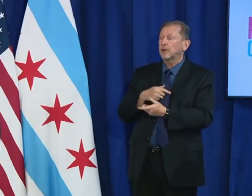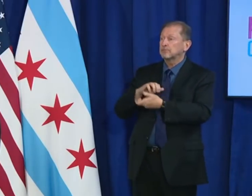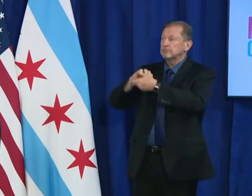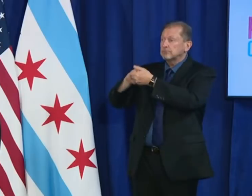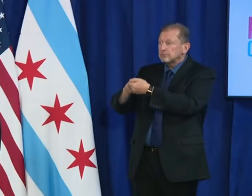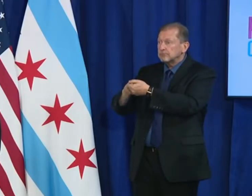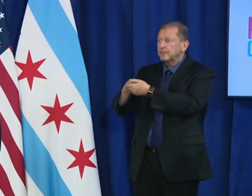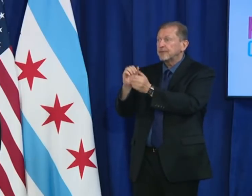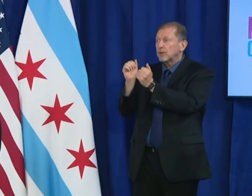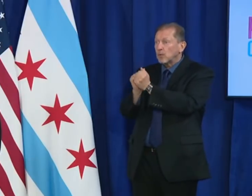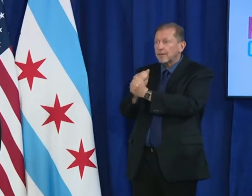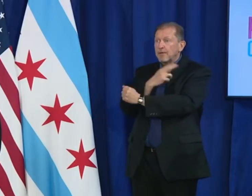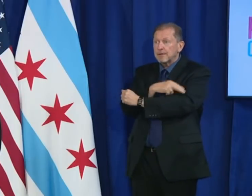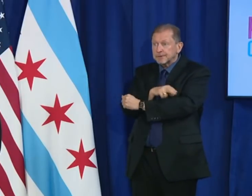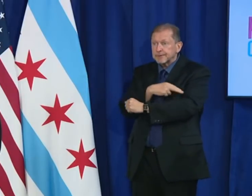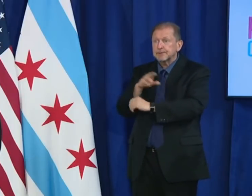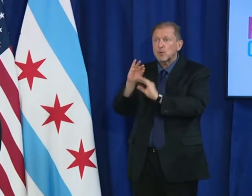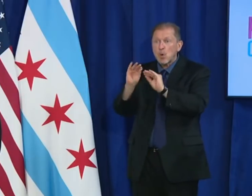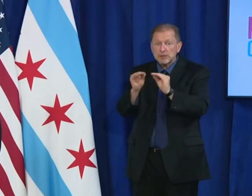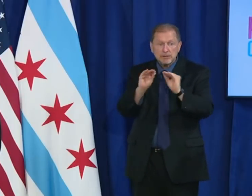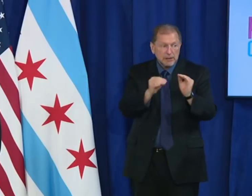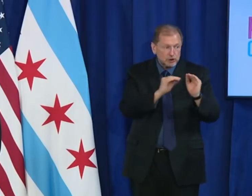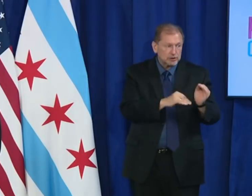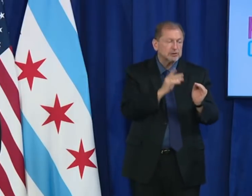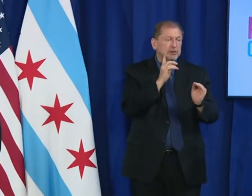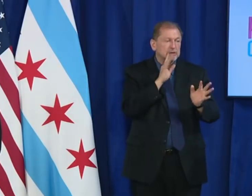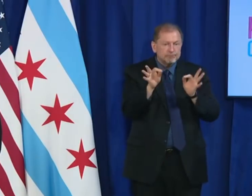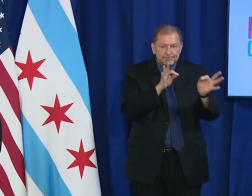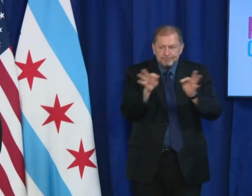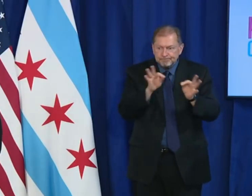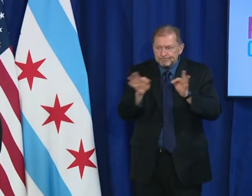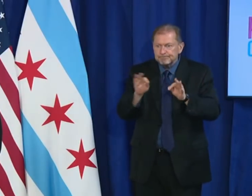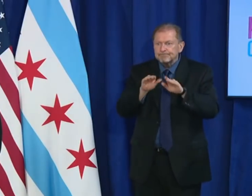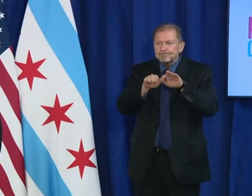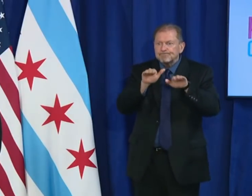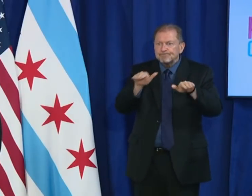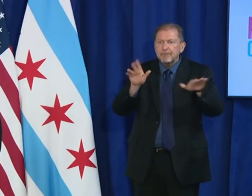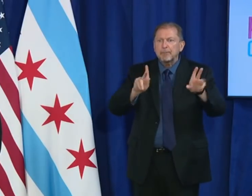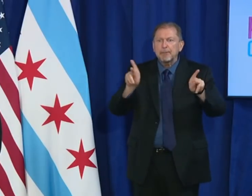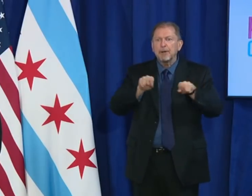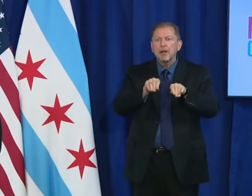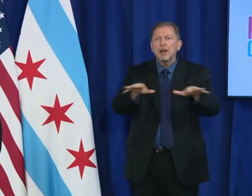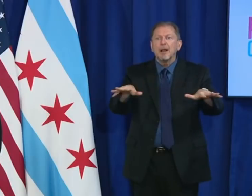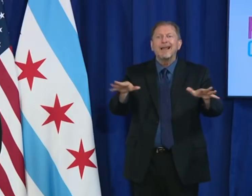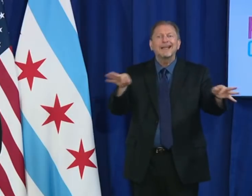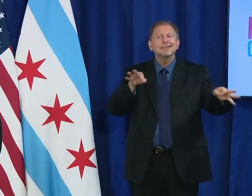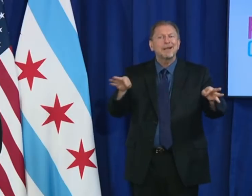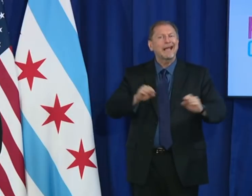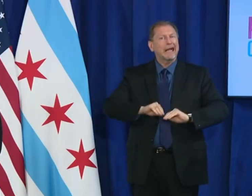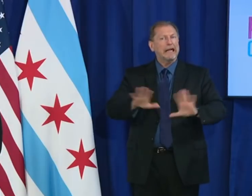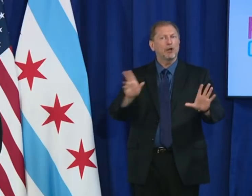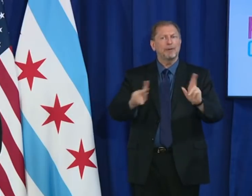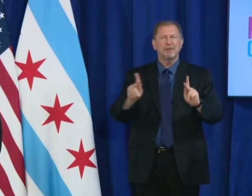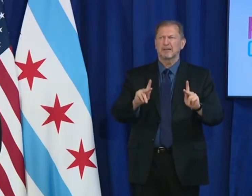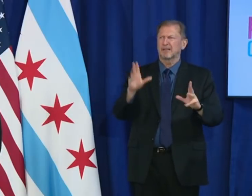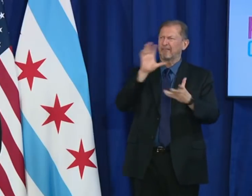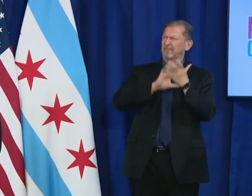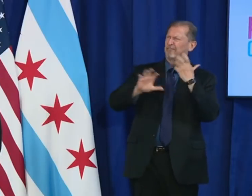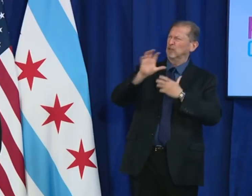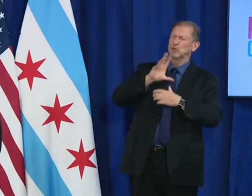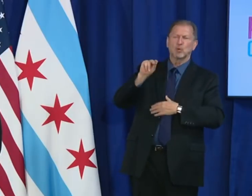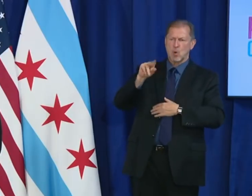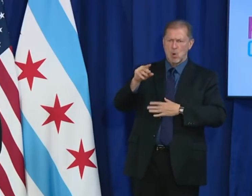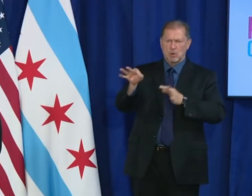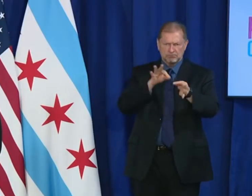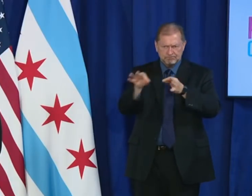working to look at messaging. This will be a coordinated communications effort. We will have, messaging, from CDC